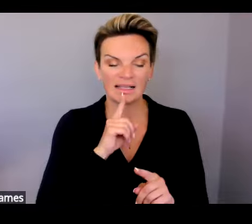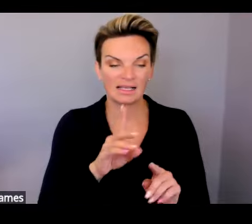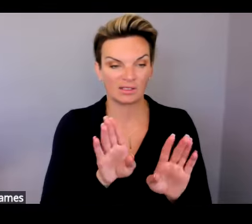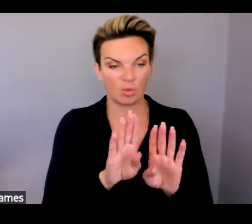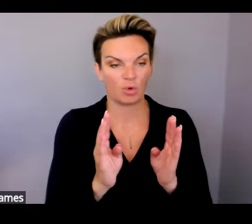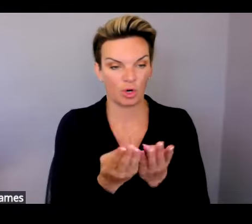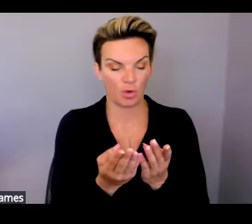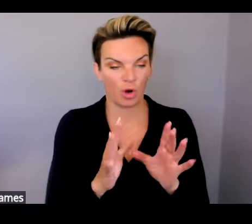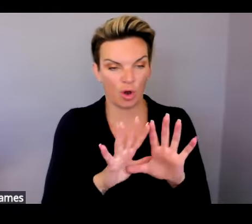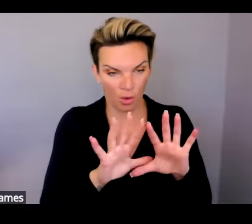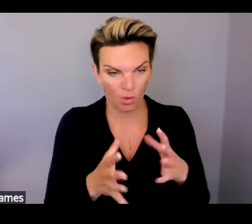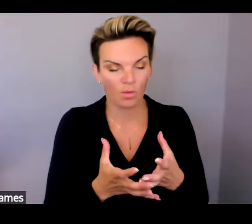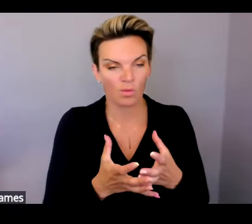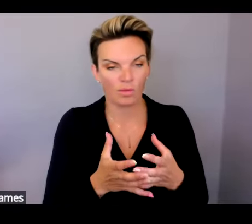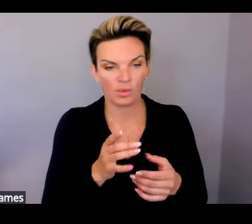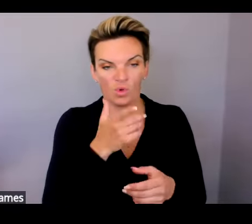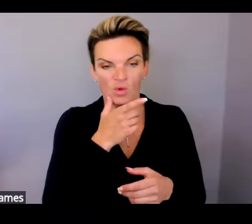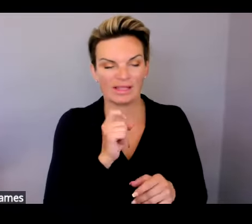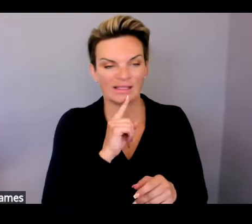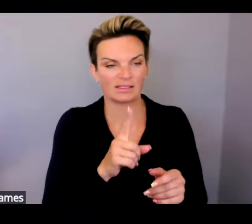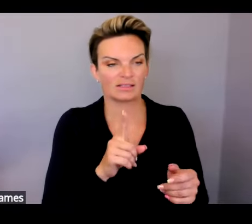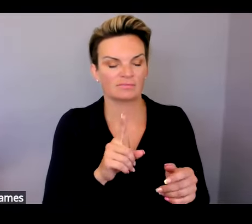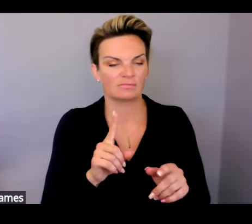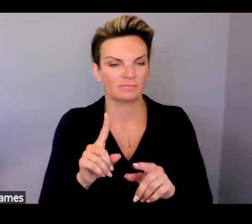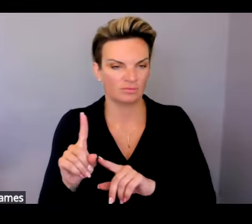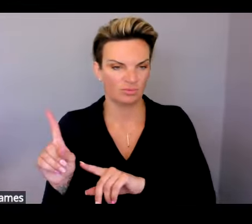which is serving as our